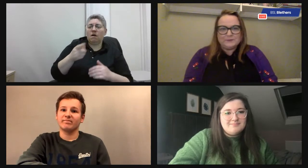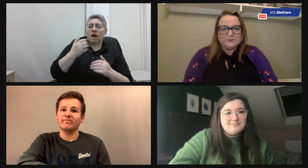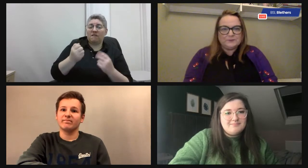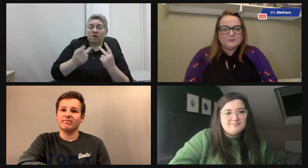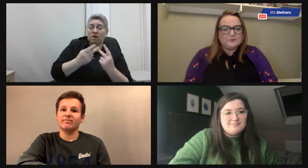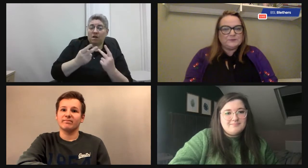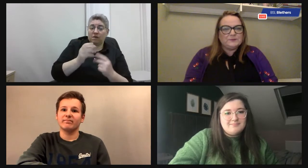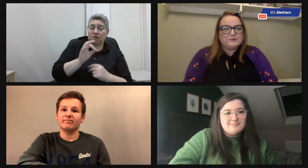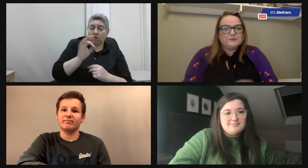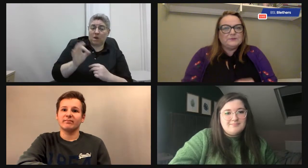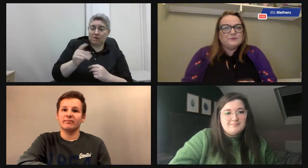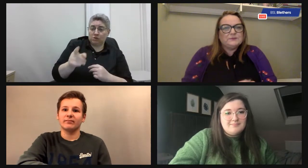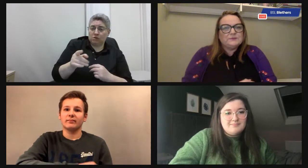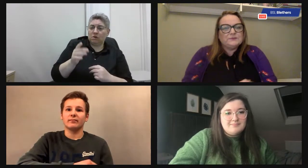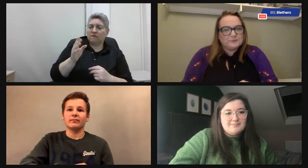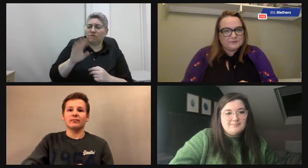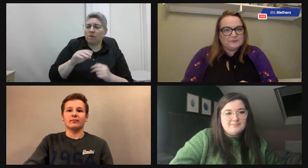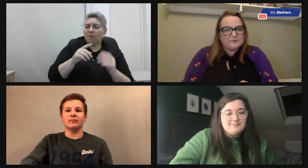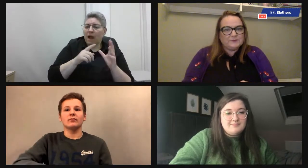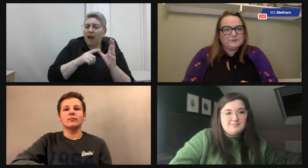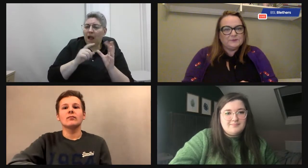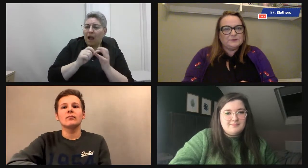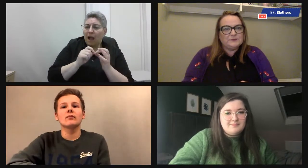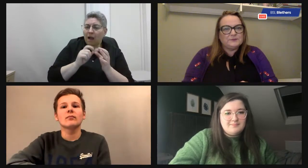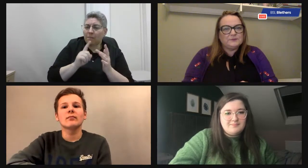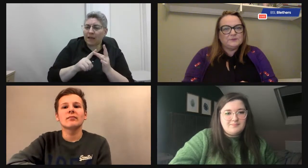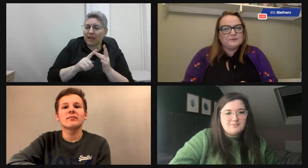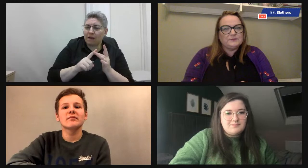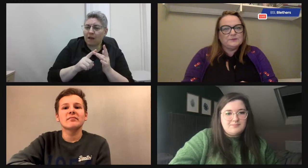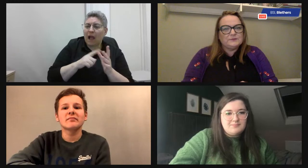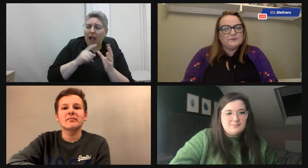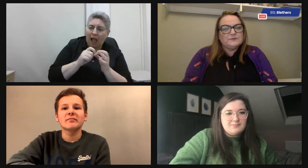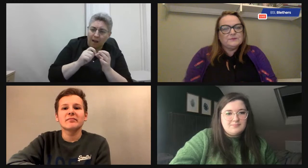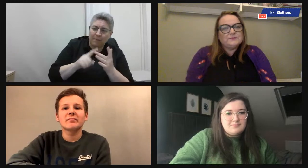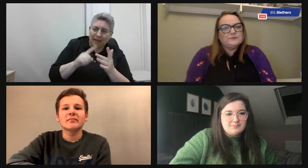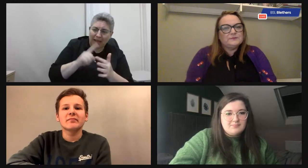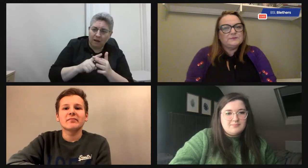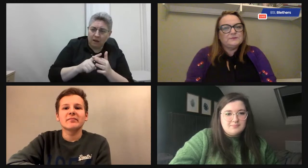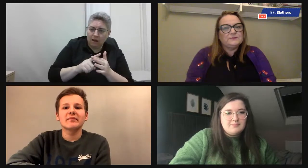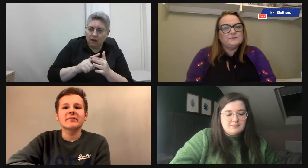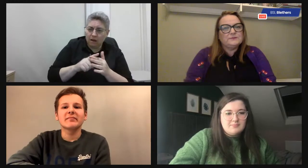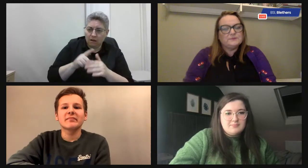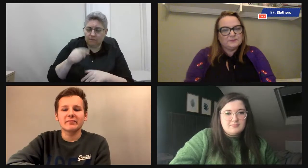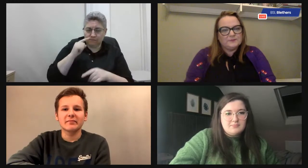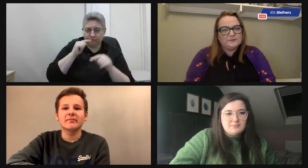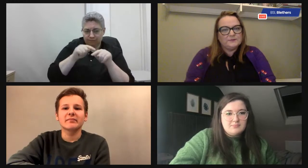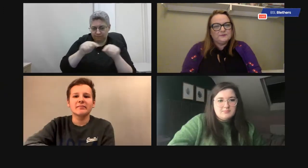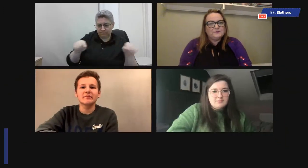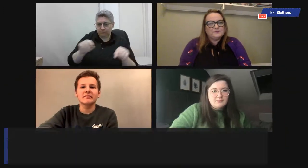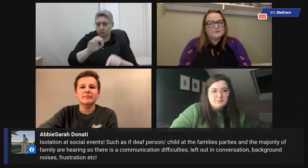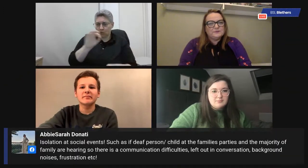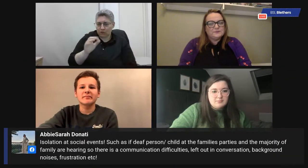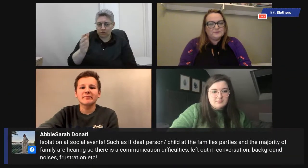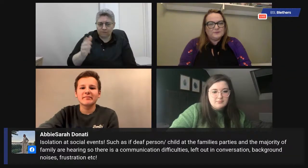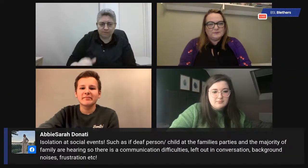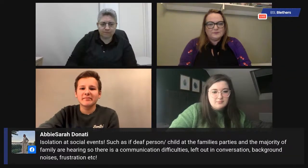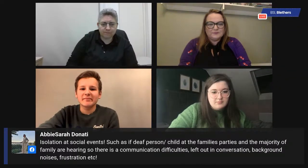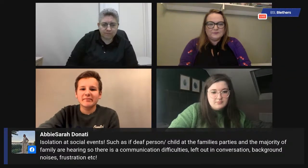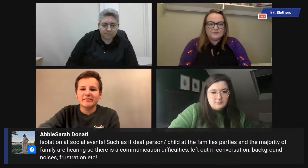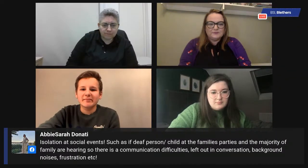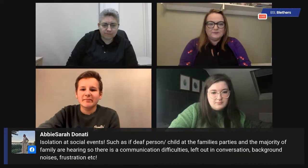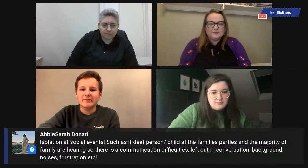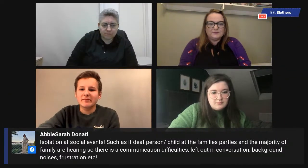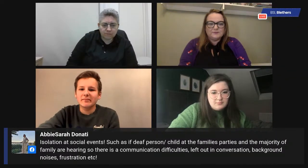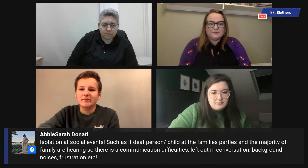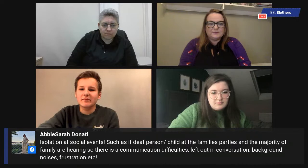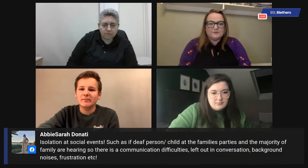social contact, and it's became habitual. Okay, we've got another question from Abby. So let's show that